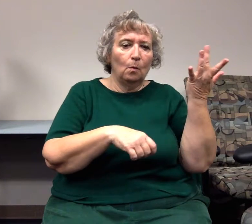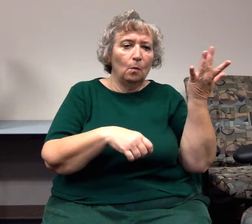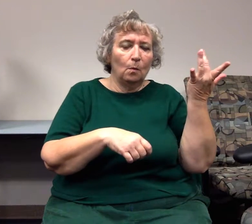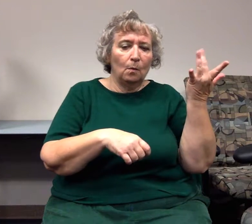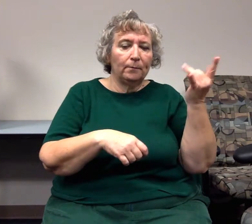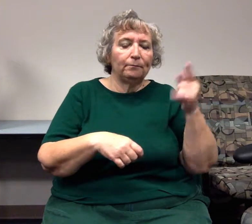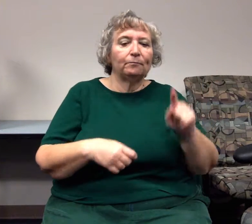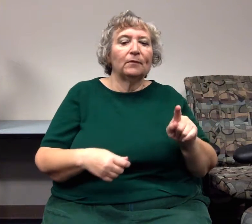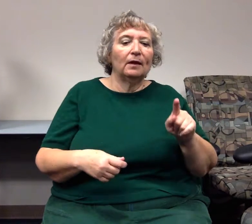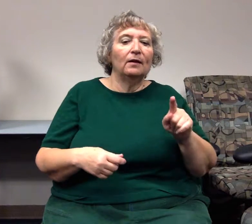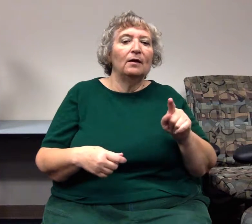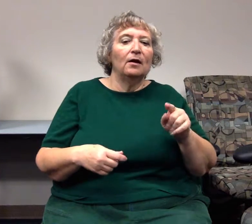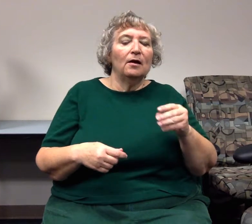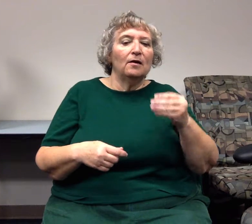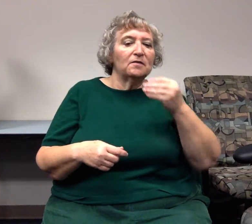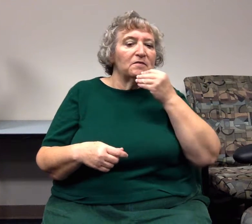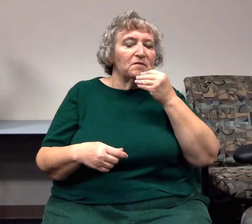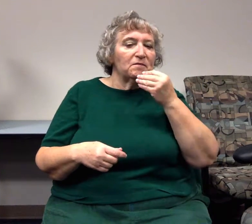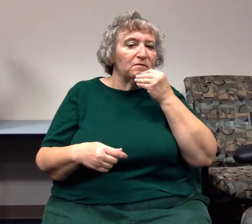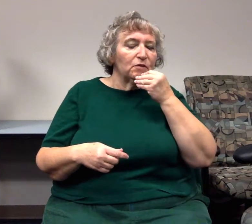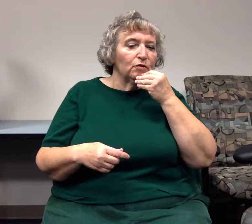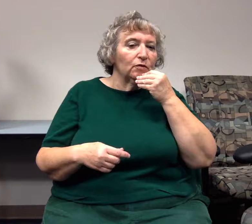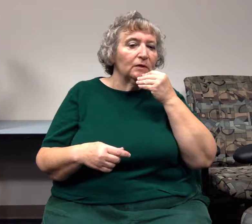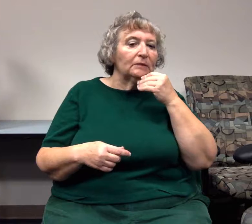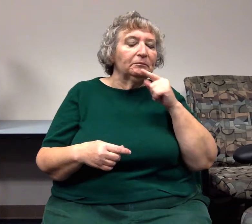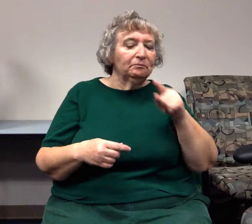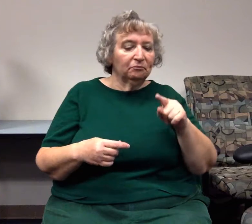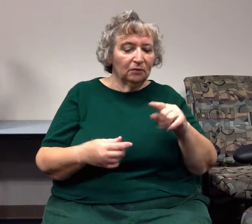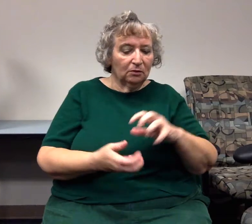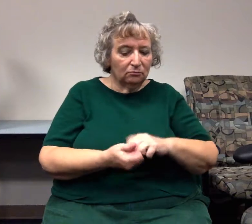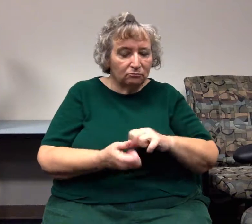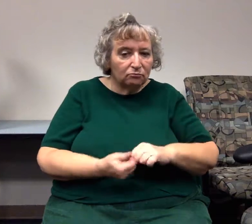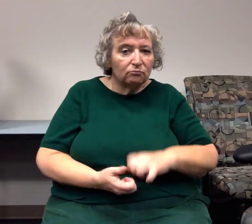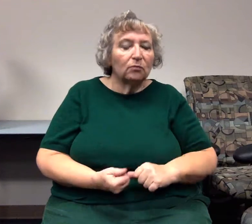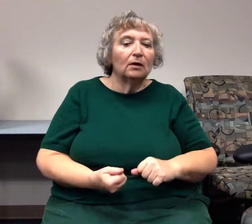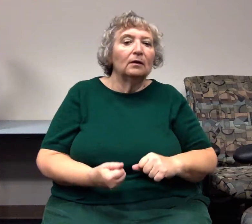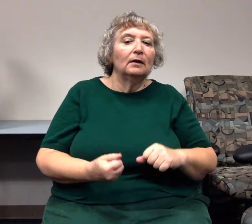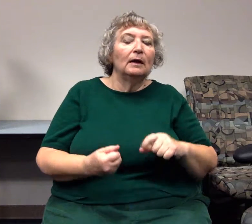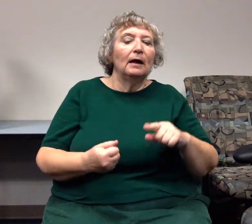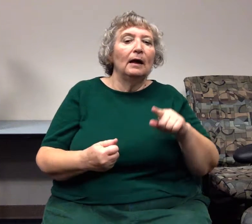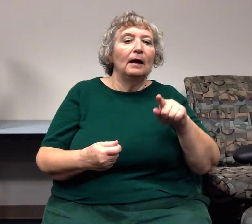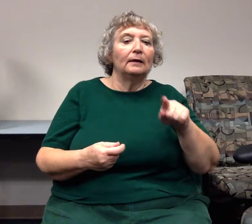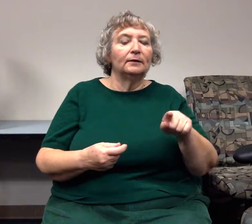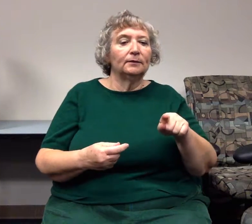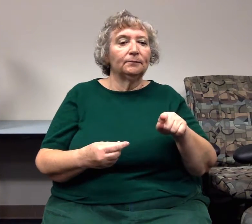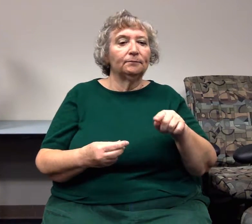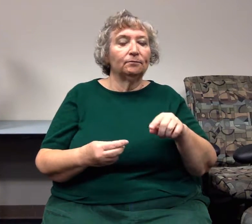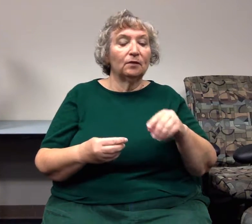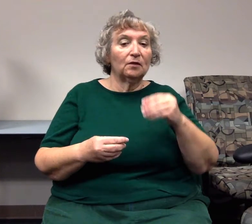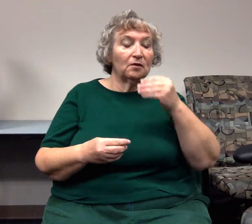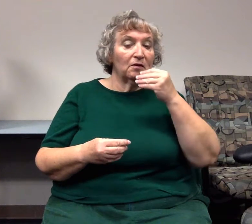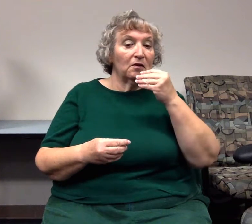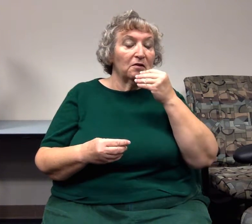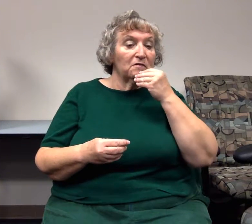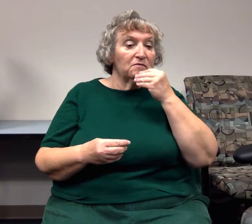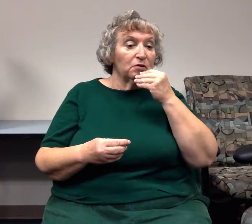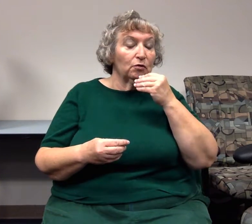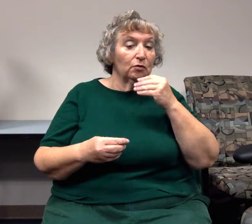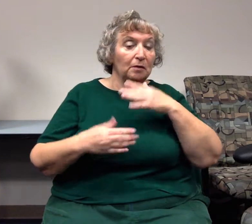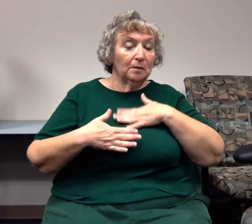changed, adding more digestive juices, and the nutrients from the food pass through the walls of the intestines